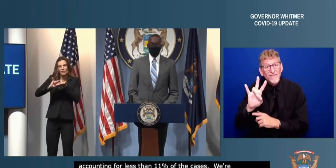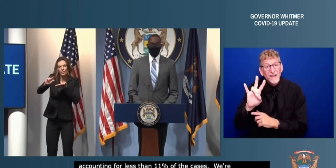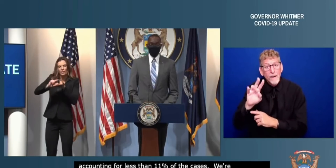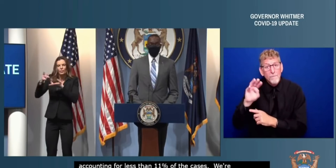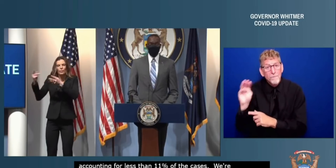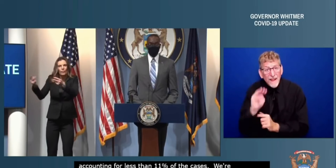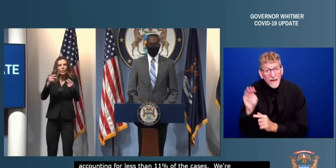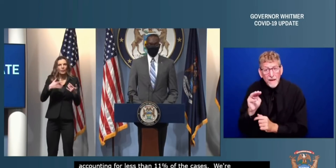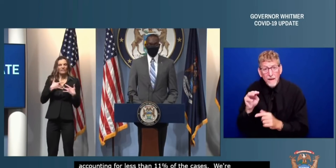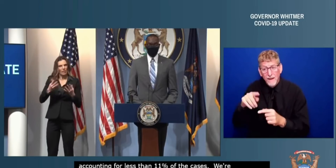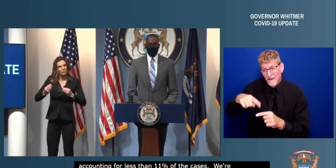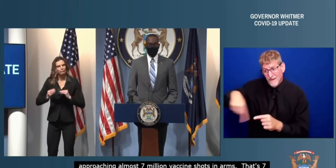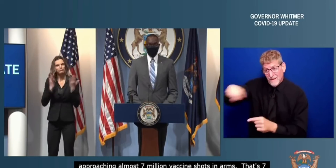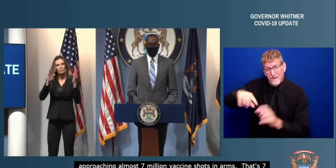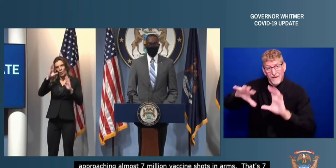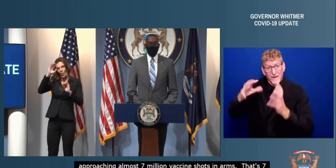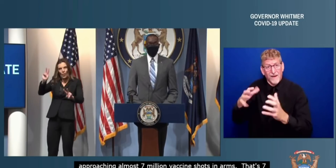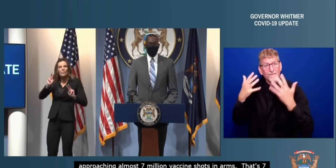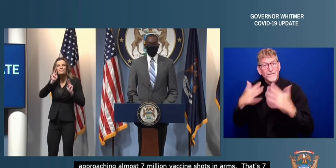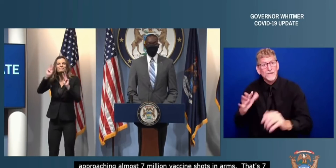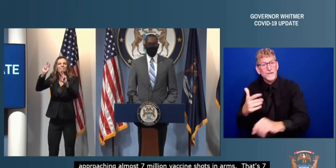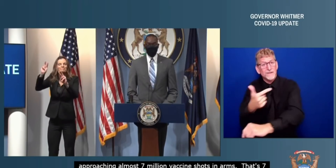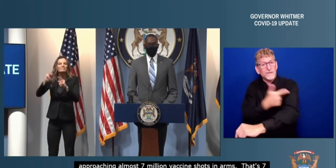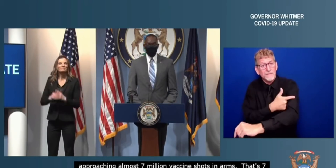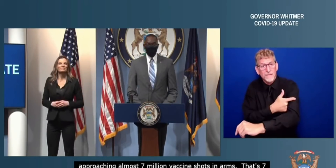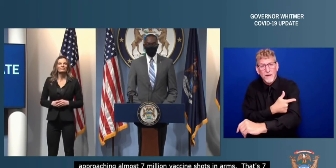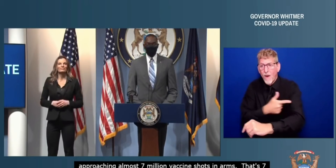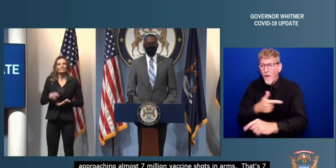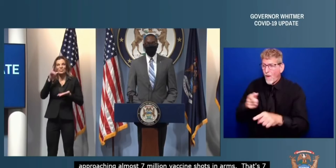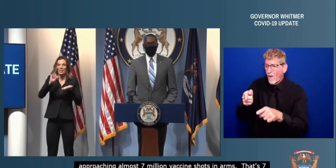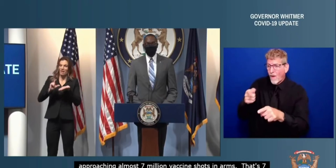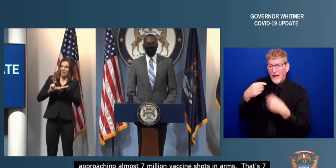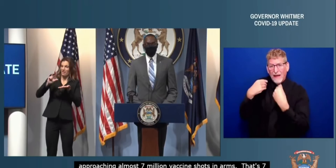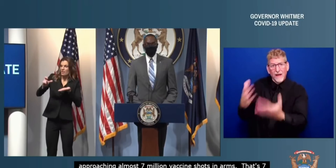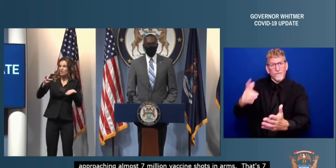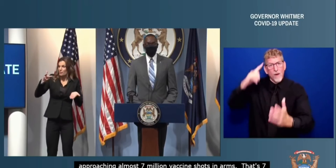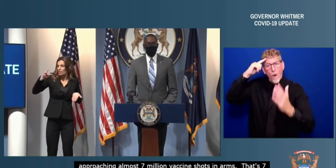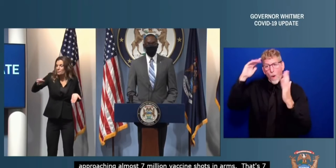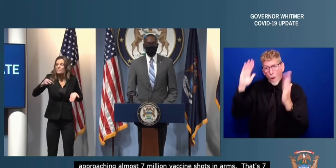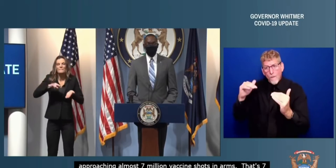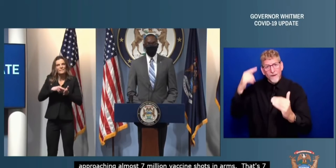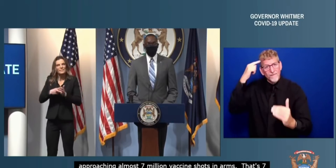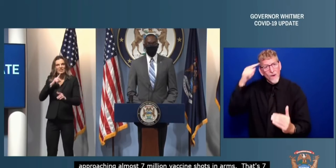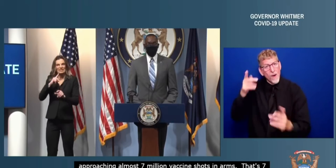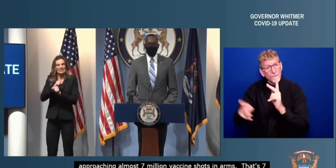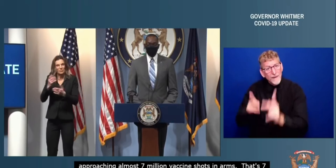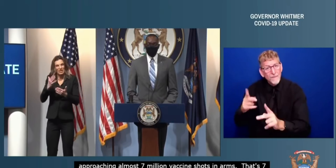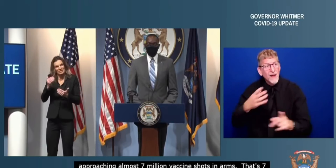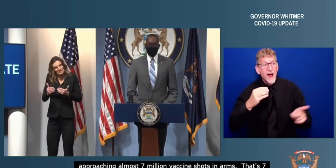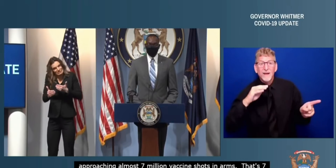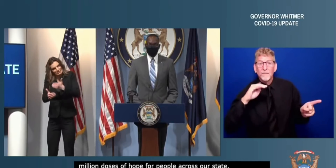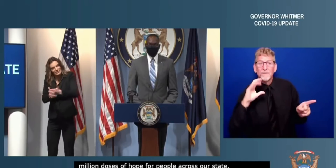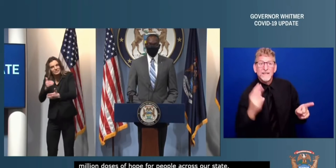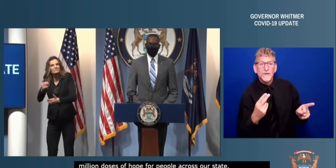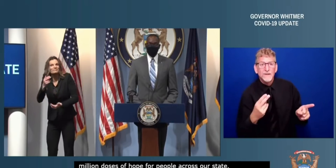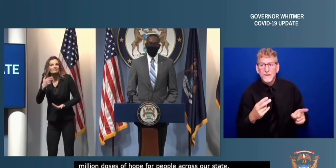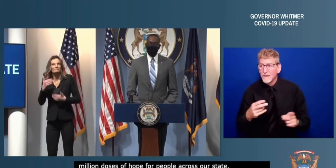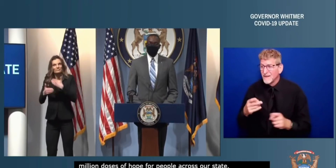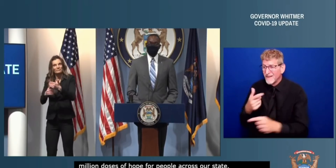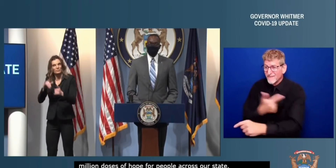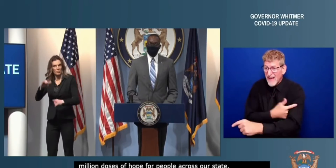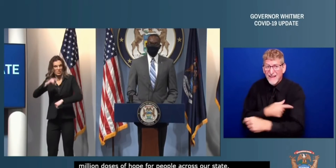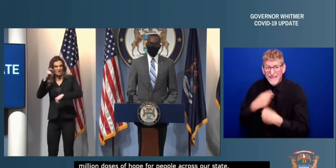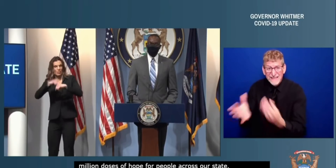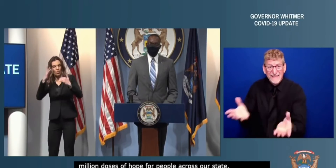people across our state. Every dose brings us closer to reaching our goal of equitably vaccinating